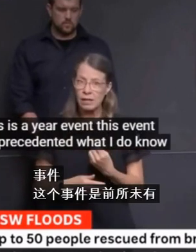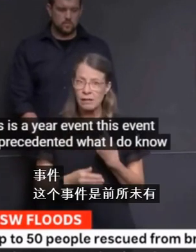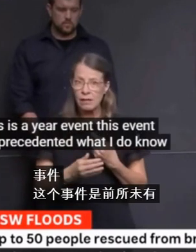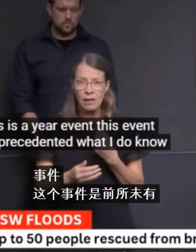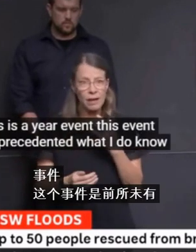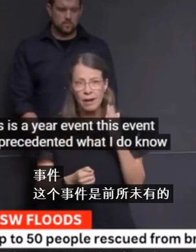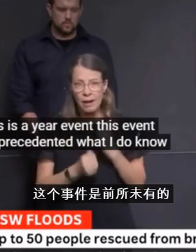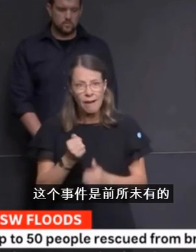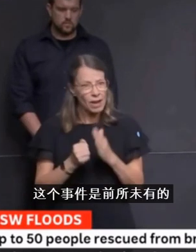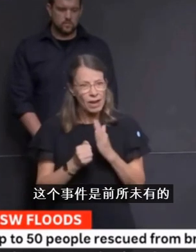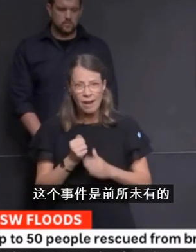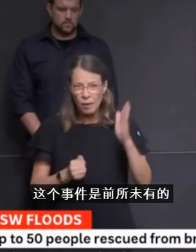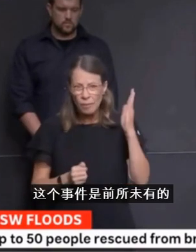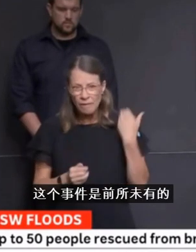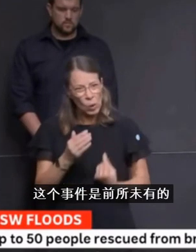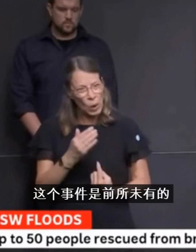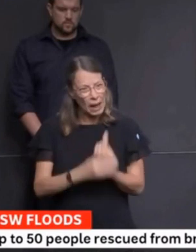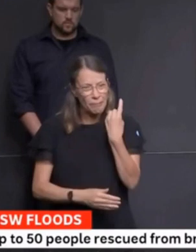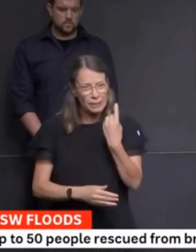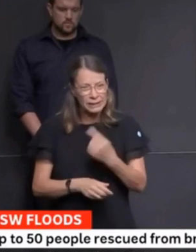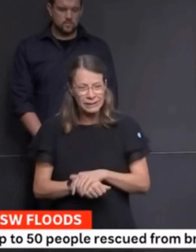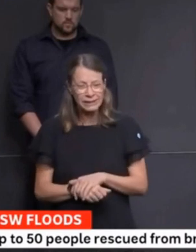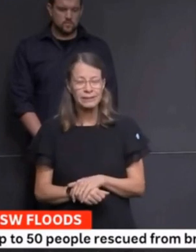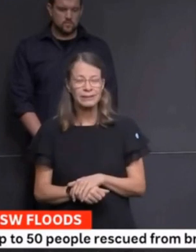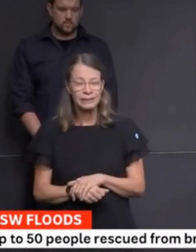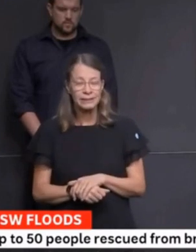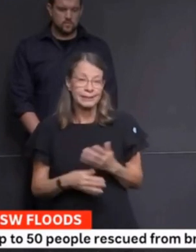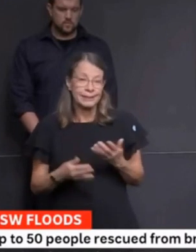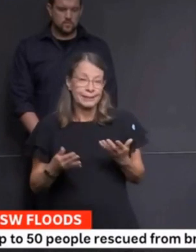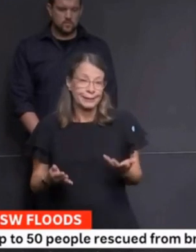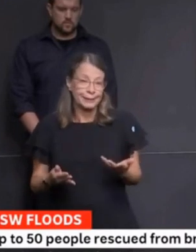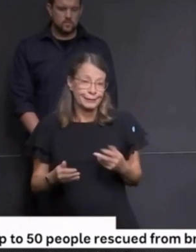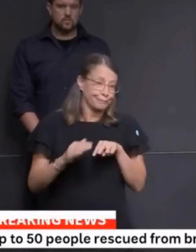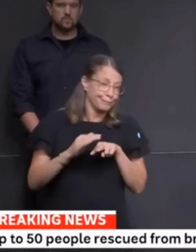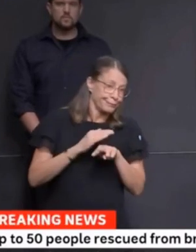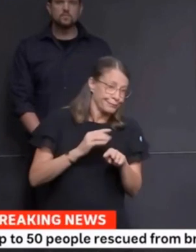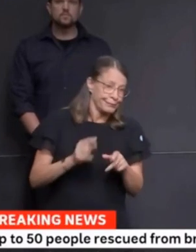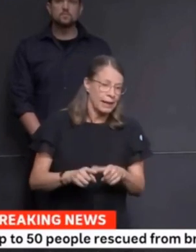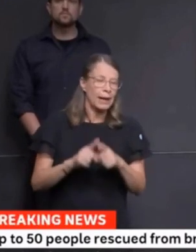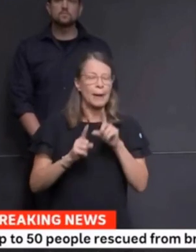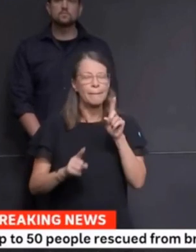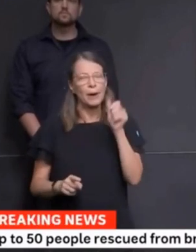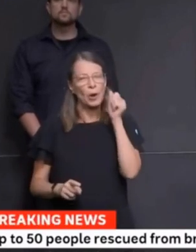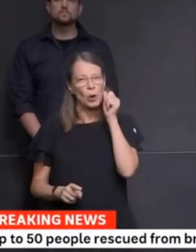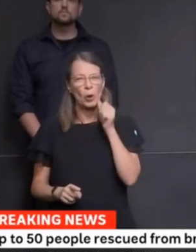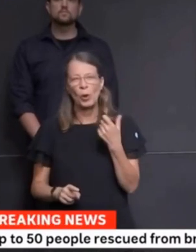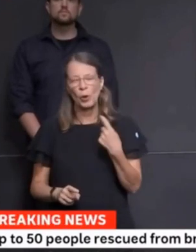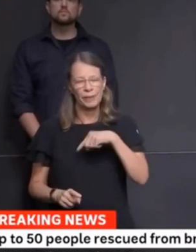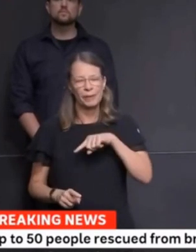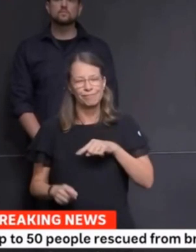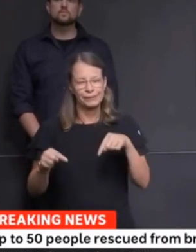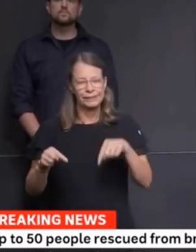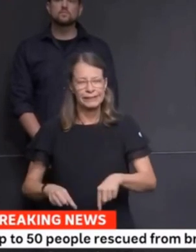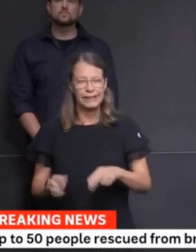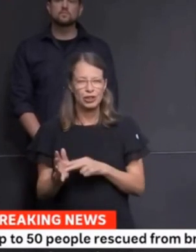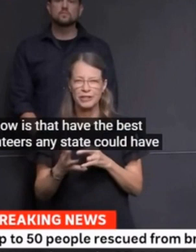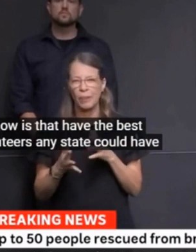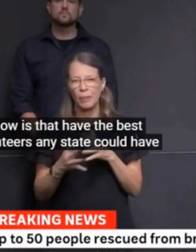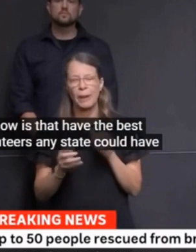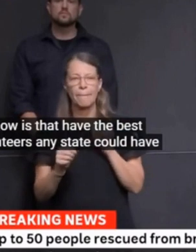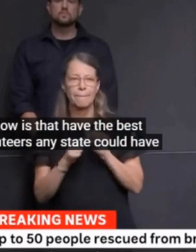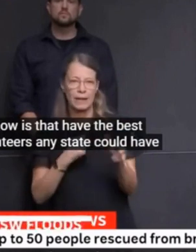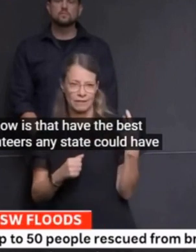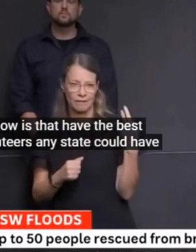unprecedented. What I do know is that we have the best volunteers any state could have on the